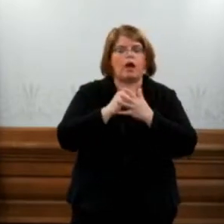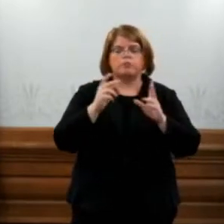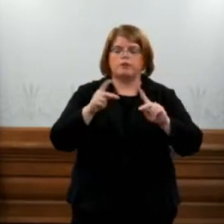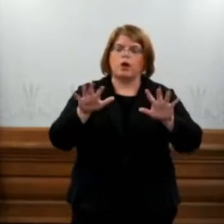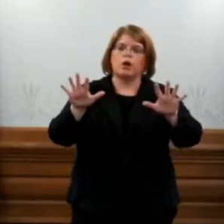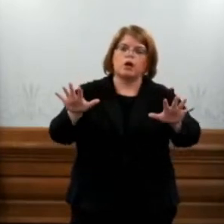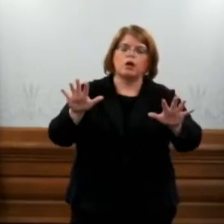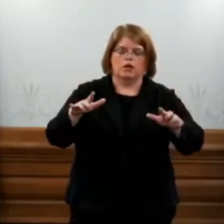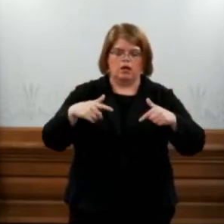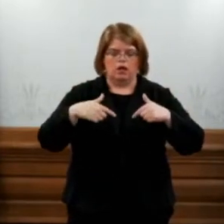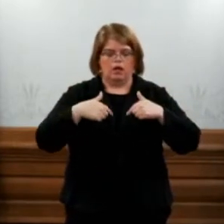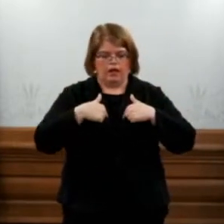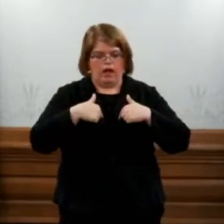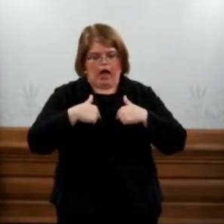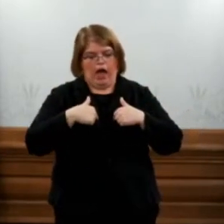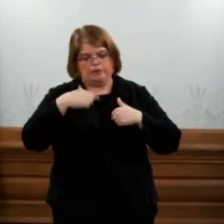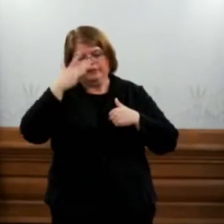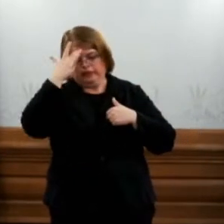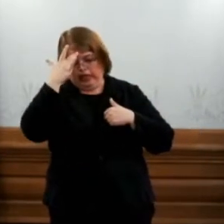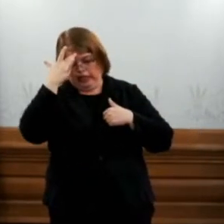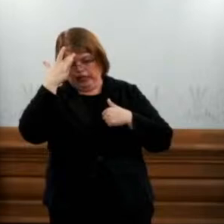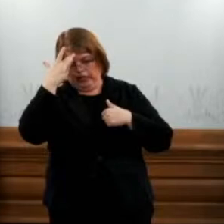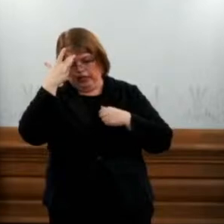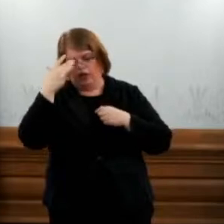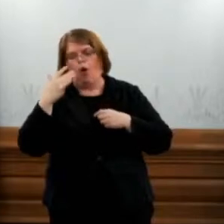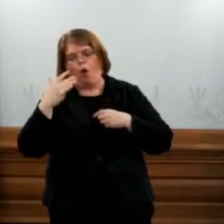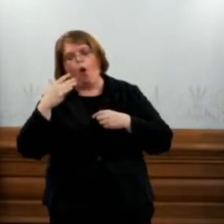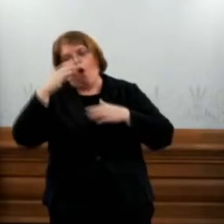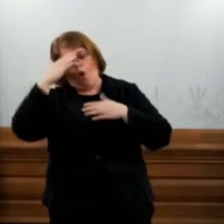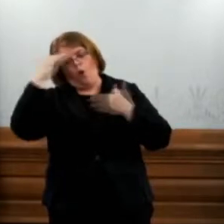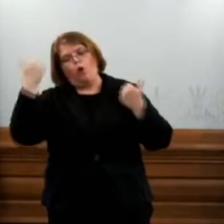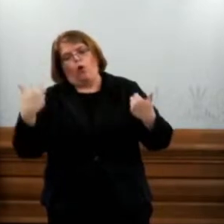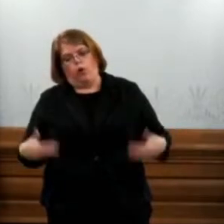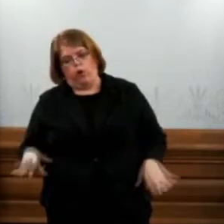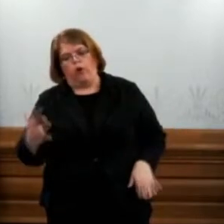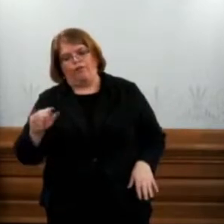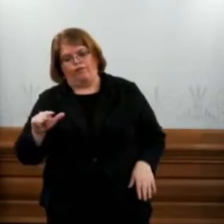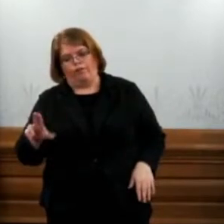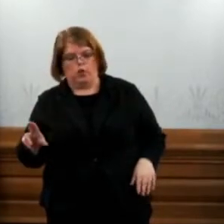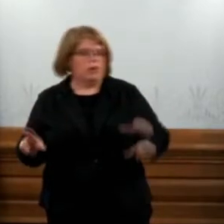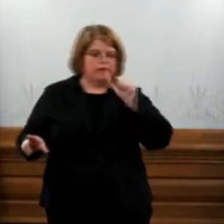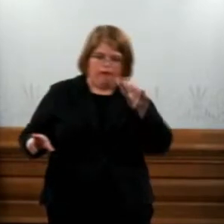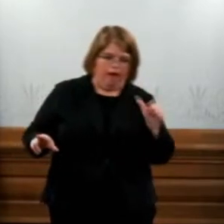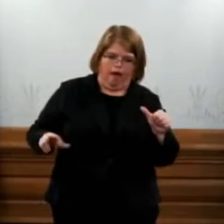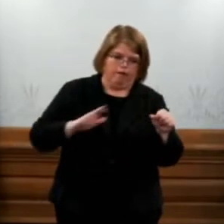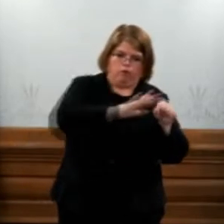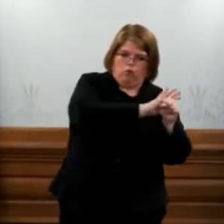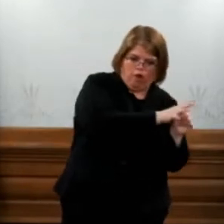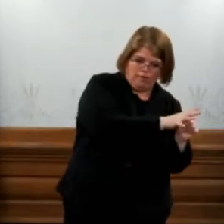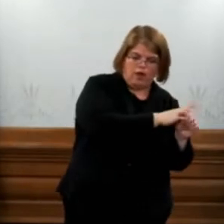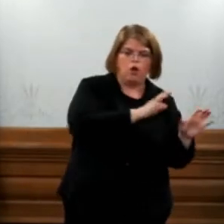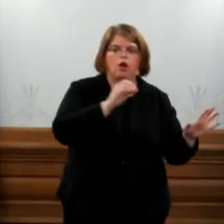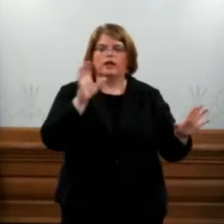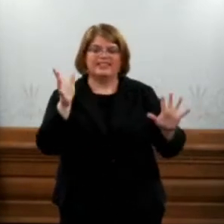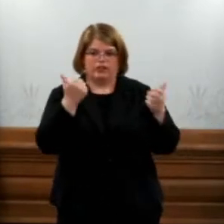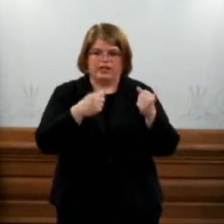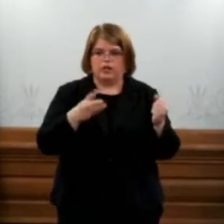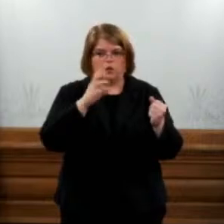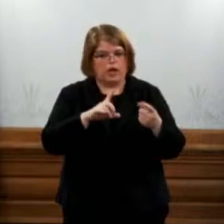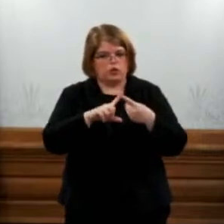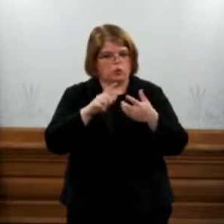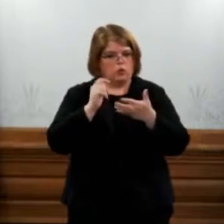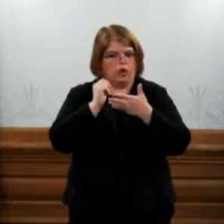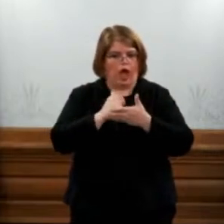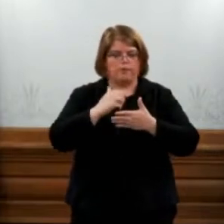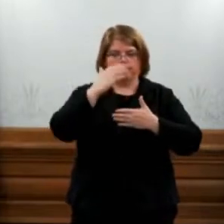talk about certain symptoms and everything. Is there any definite way not to freak out like, oh, I had the flu last year, you know? Just, is